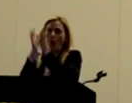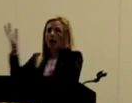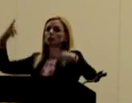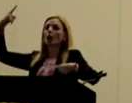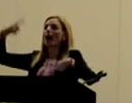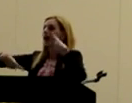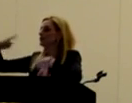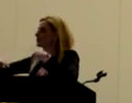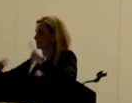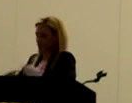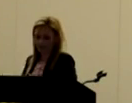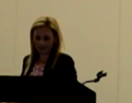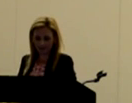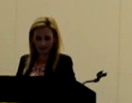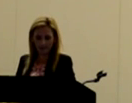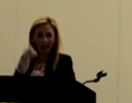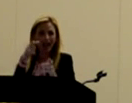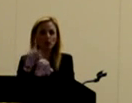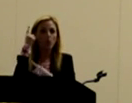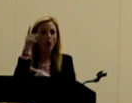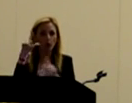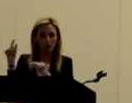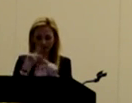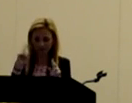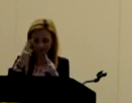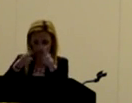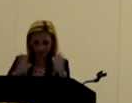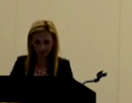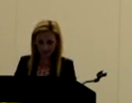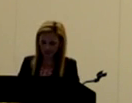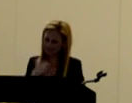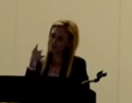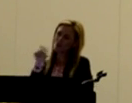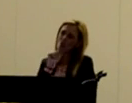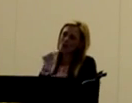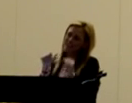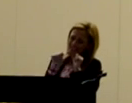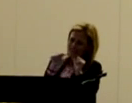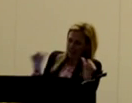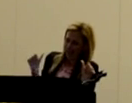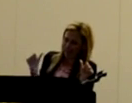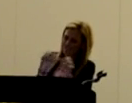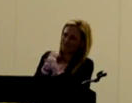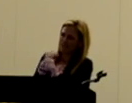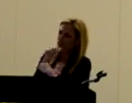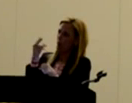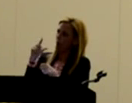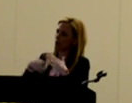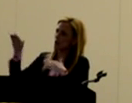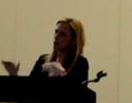so much controversy. Because as one Twitter follower commented, you wouldn't deny fixing a hole in